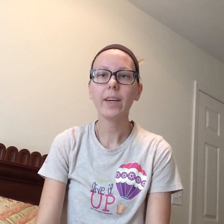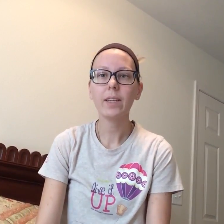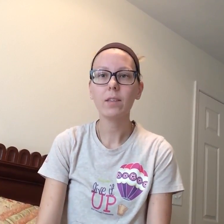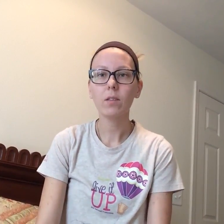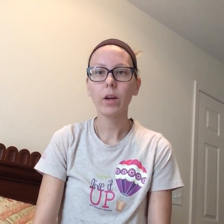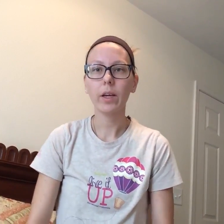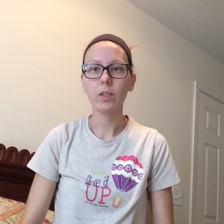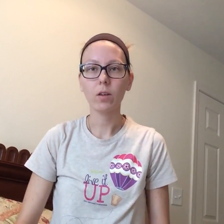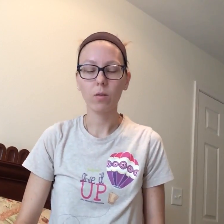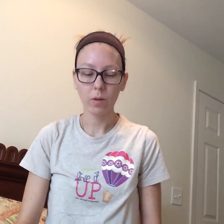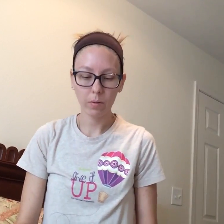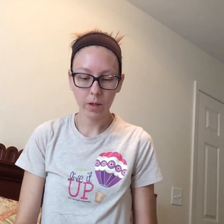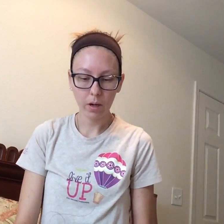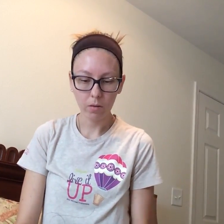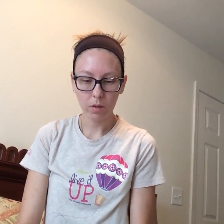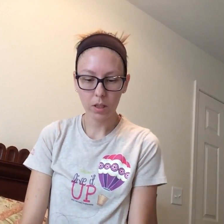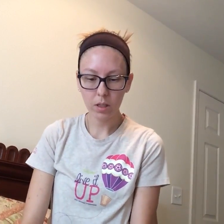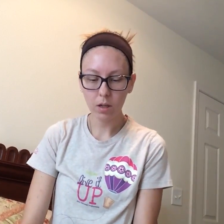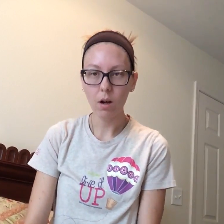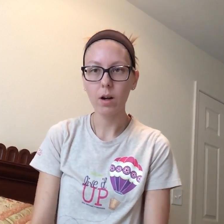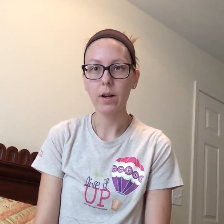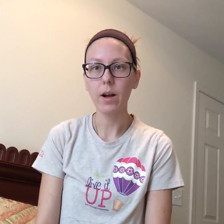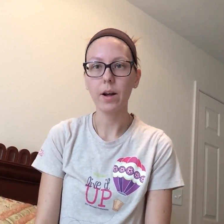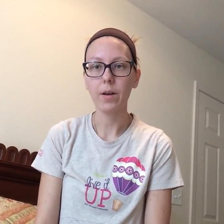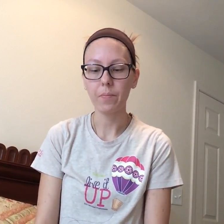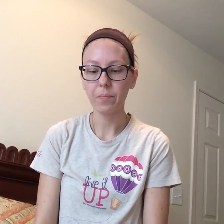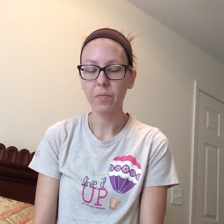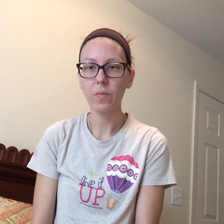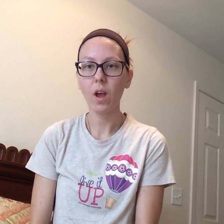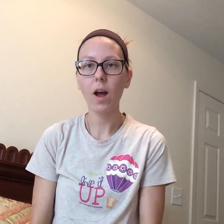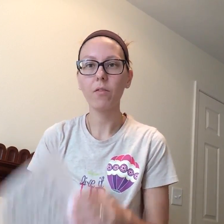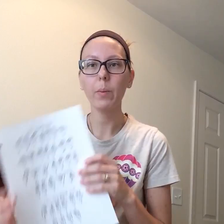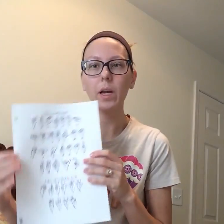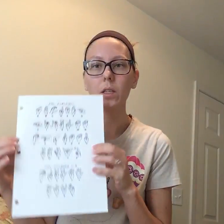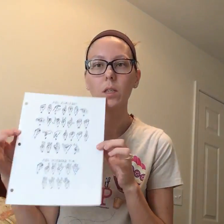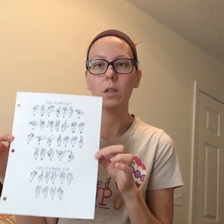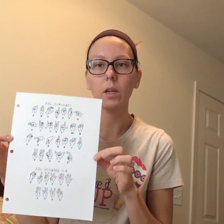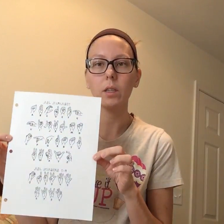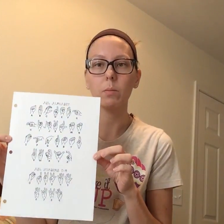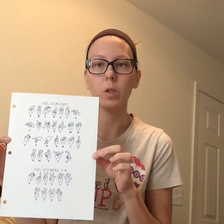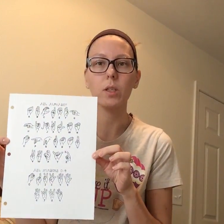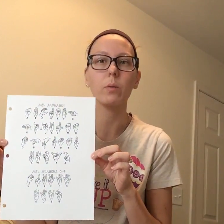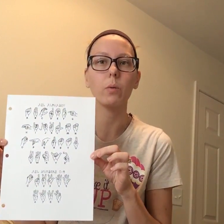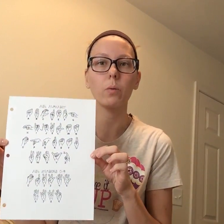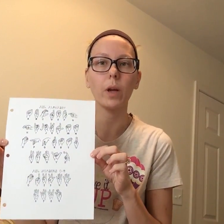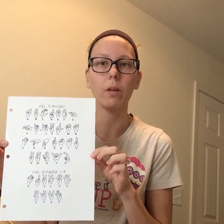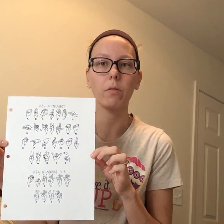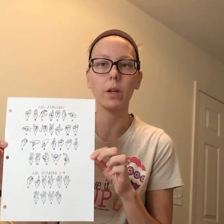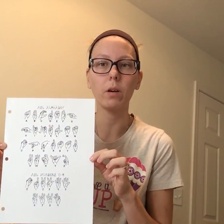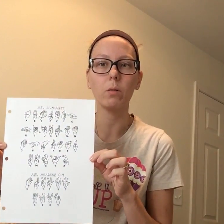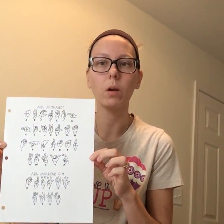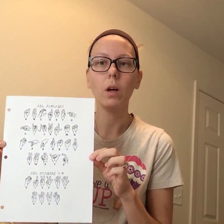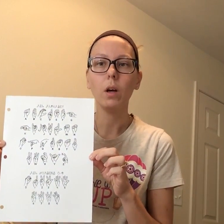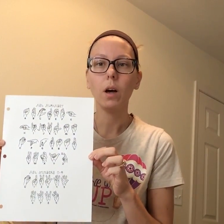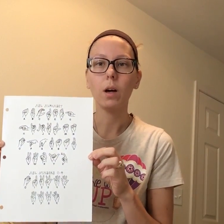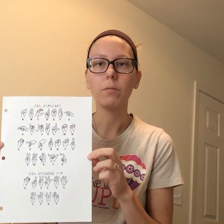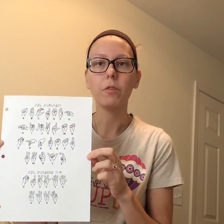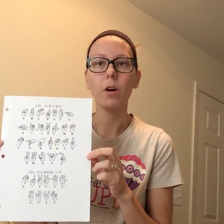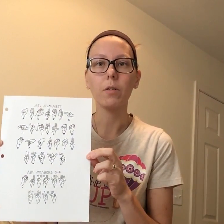Hey guys, okay, so here we go. This is our alphabet and numbers 0 through 9 video for our